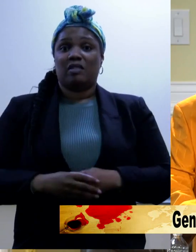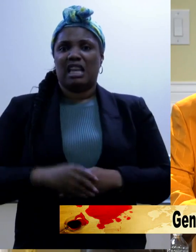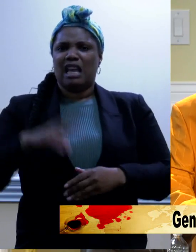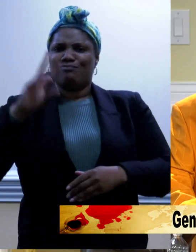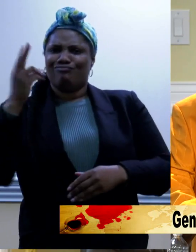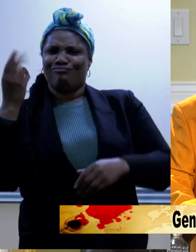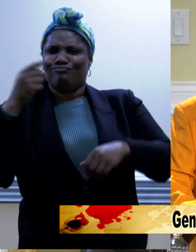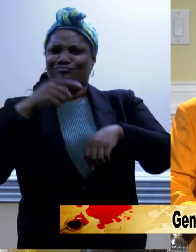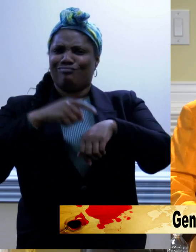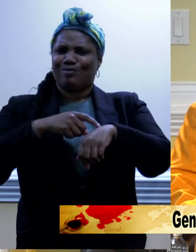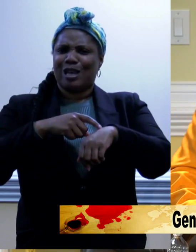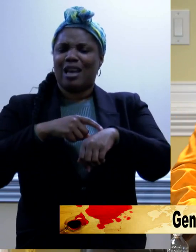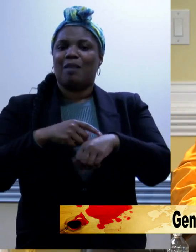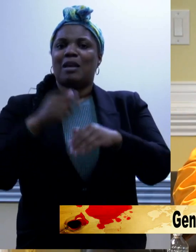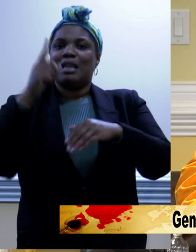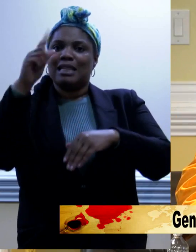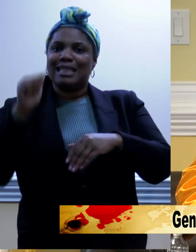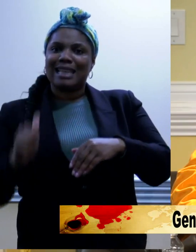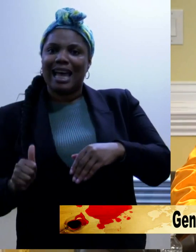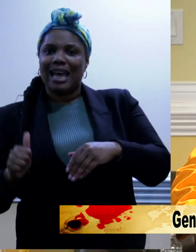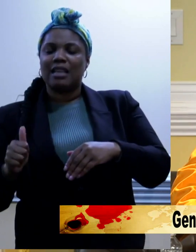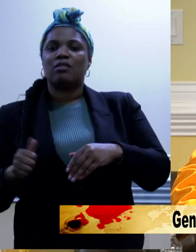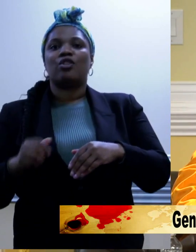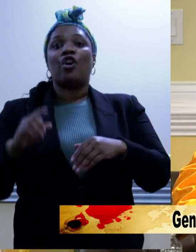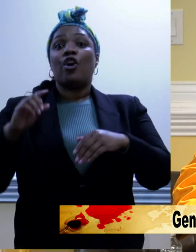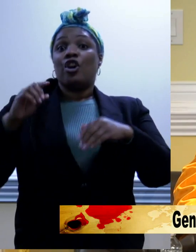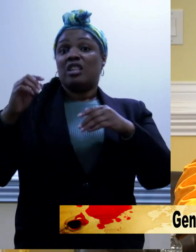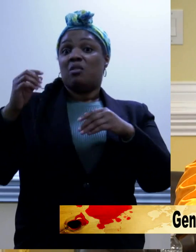was paid. The first time tithes was paid